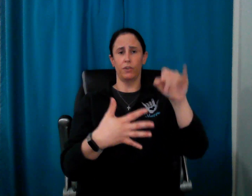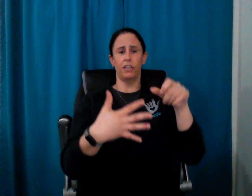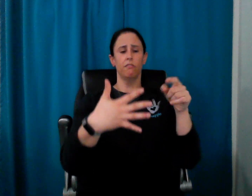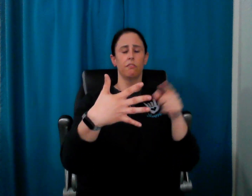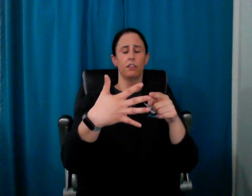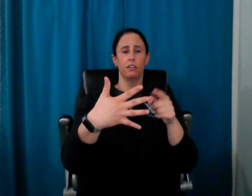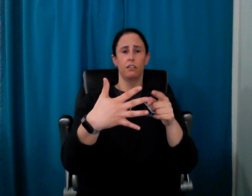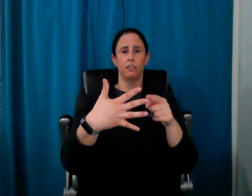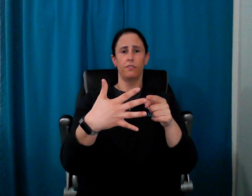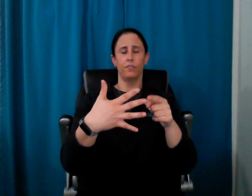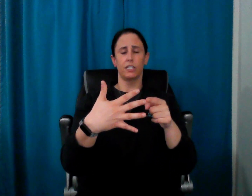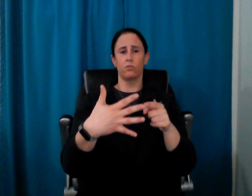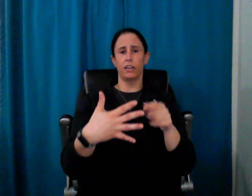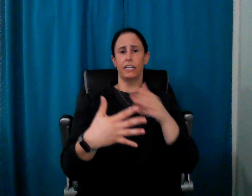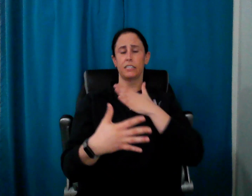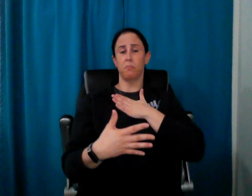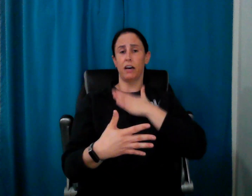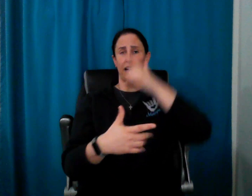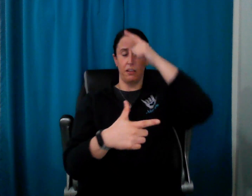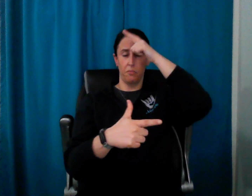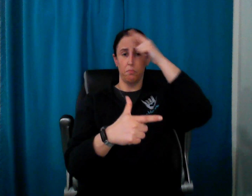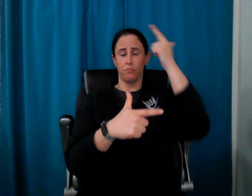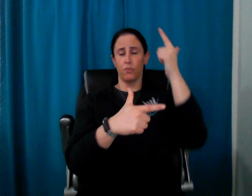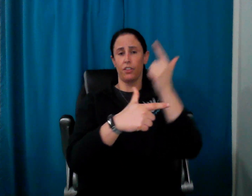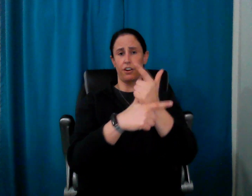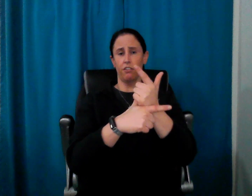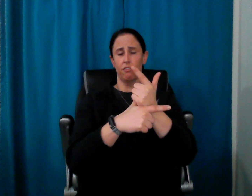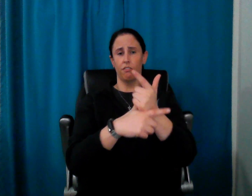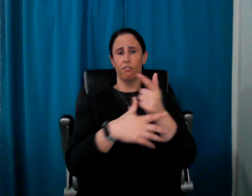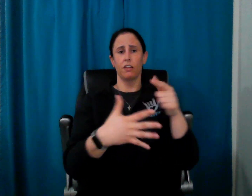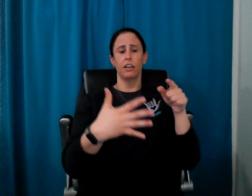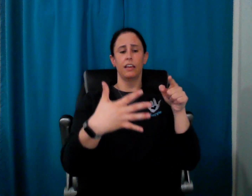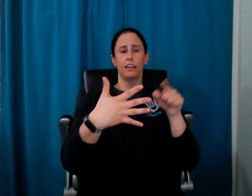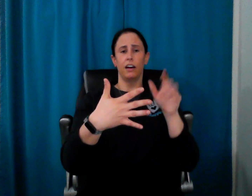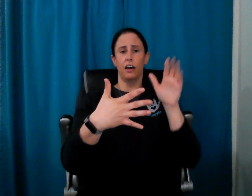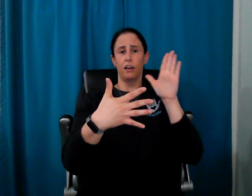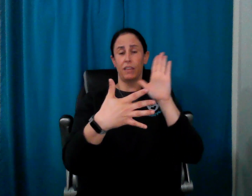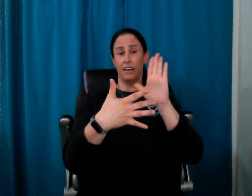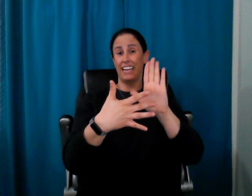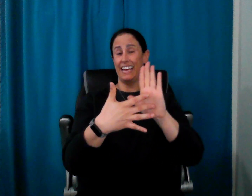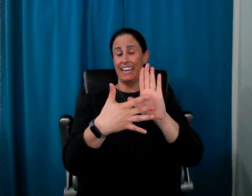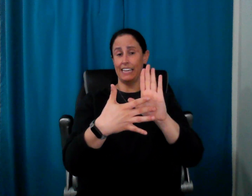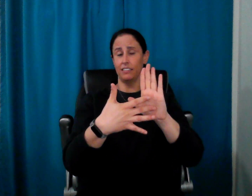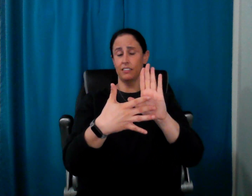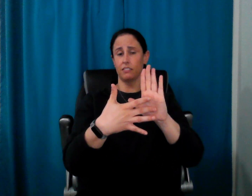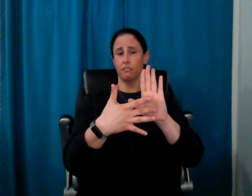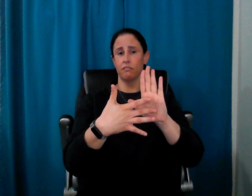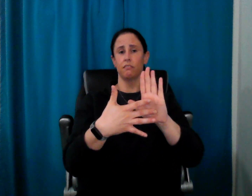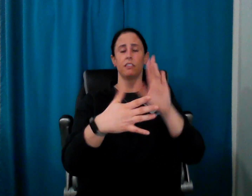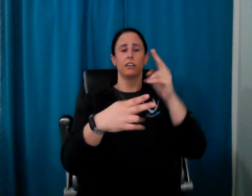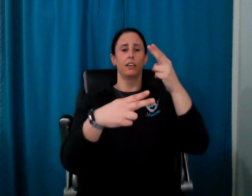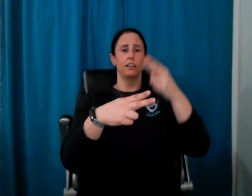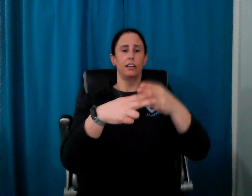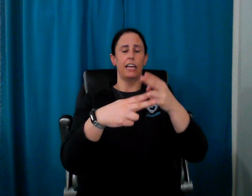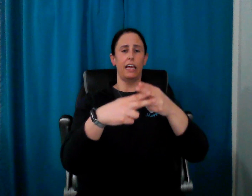Tony. This one is my brother, then his